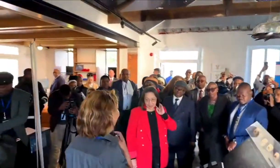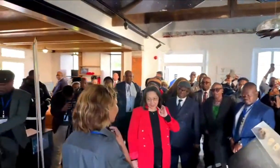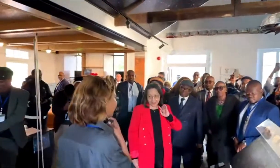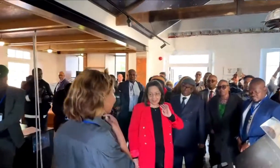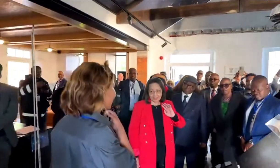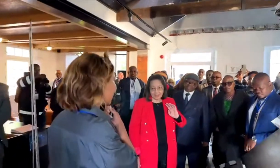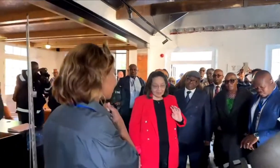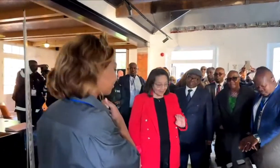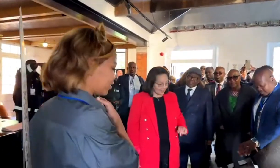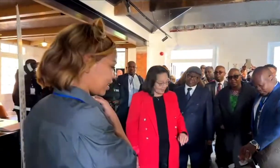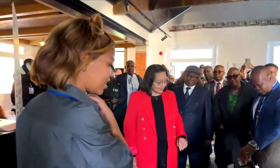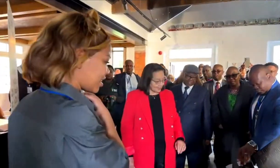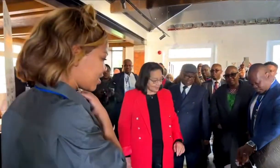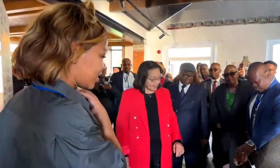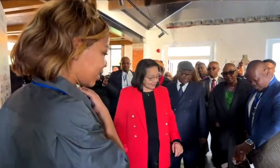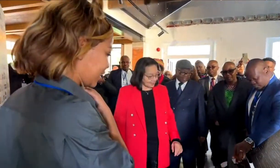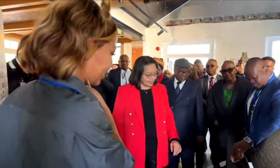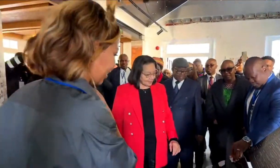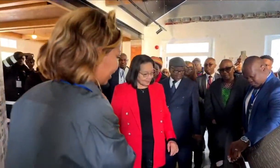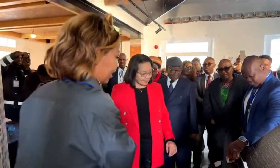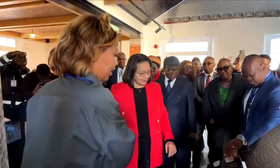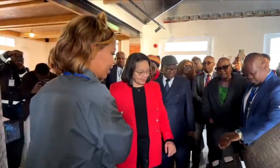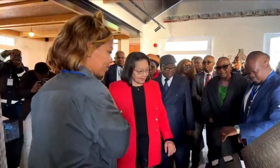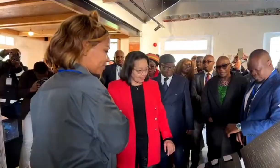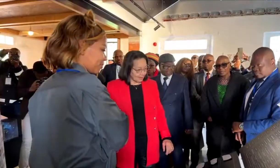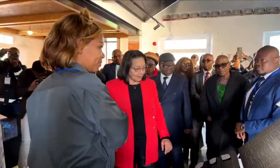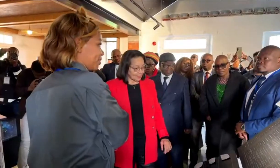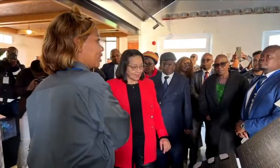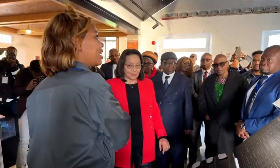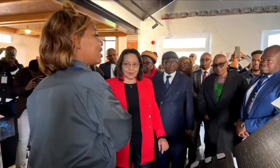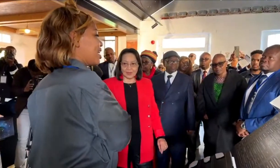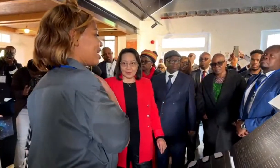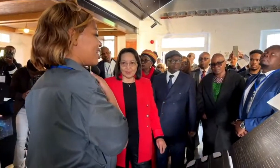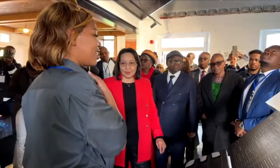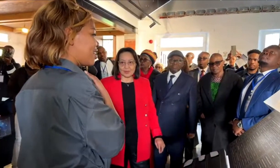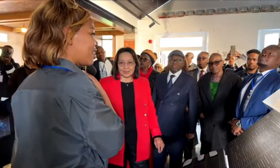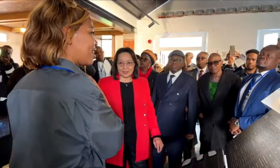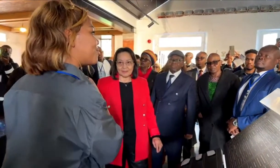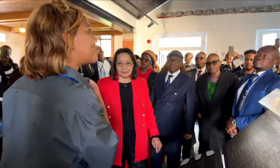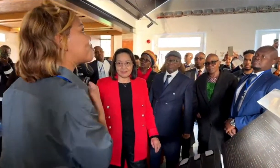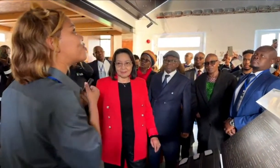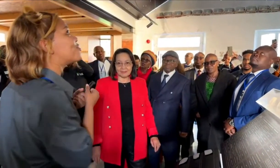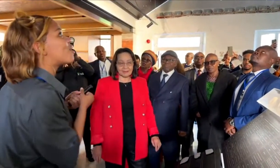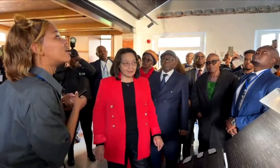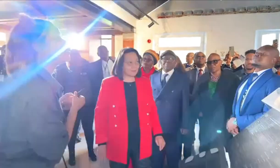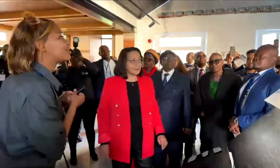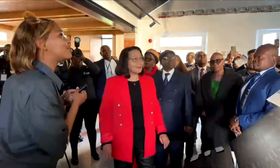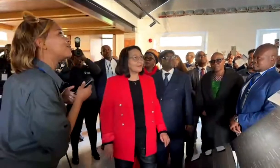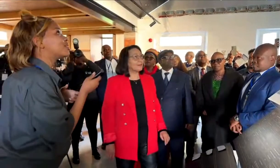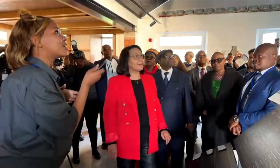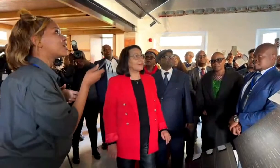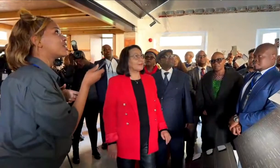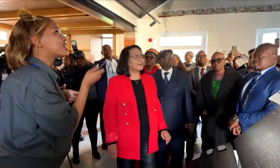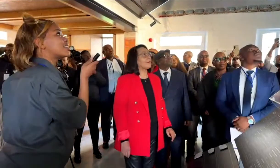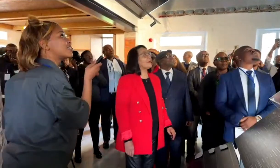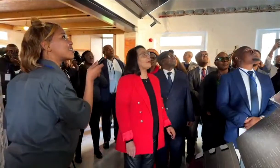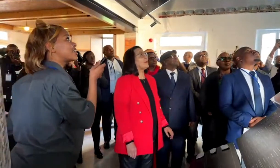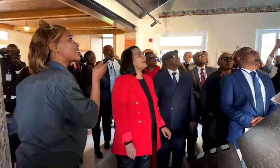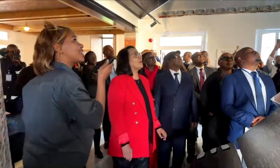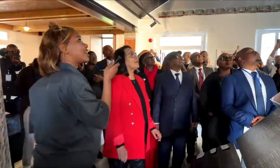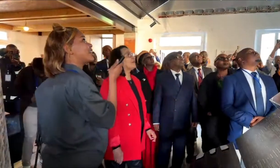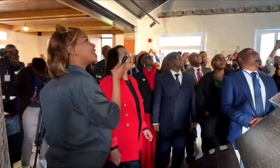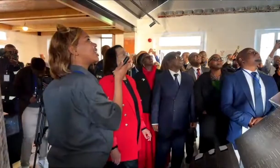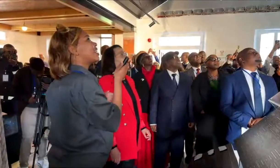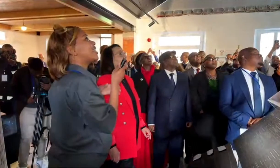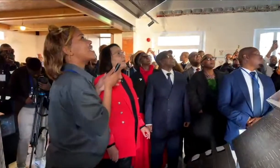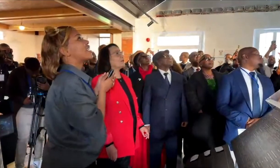so inclusive in the organization. Oh, that's very cool. And then if we move on to this